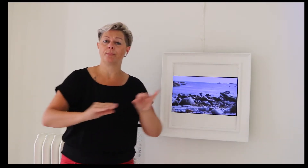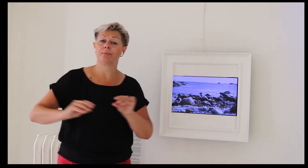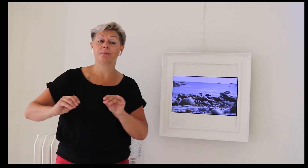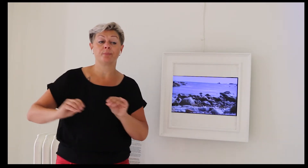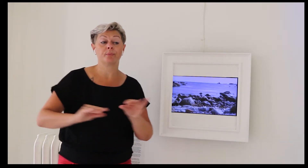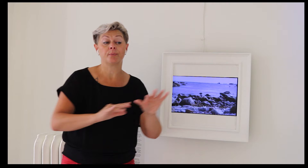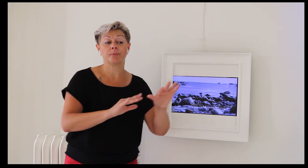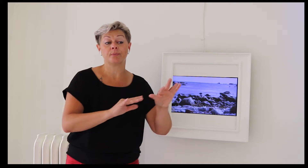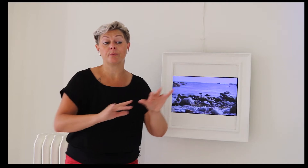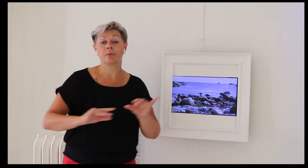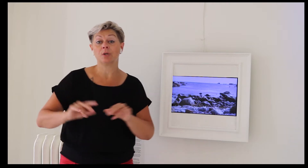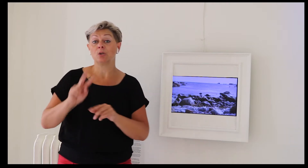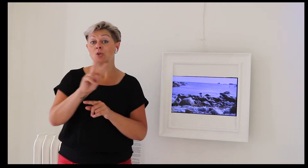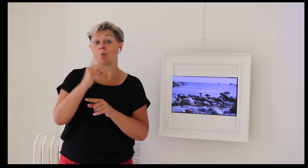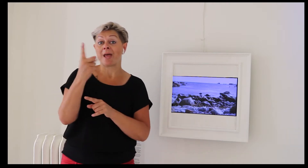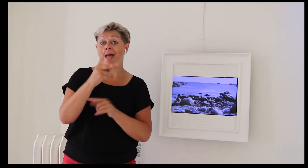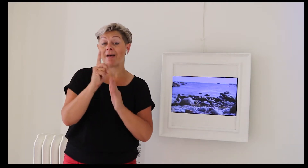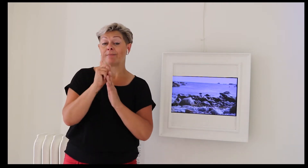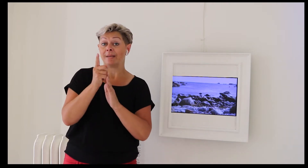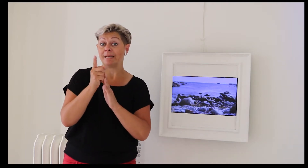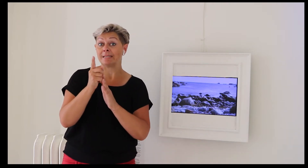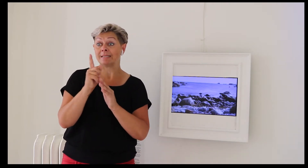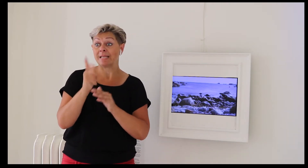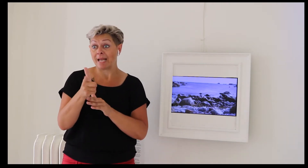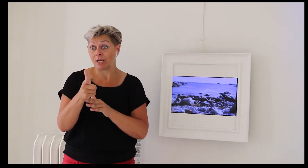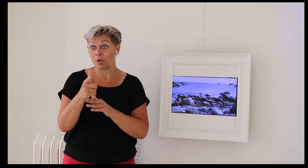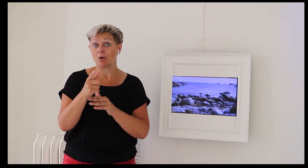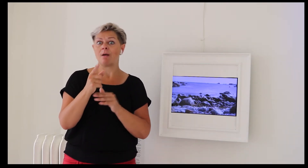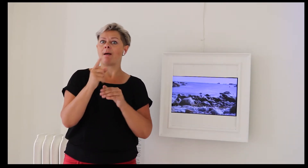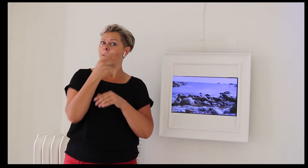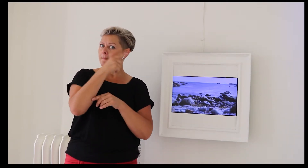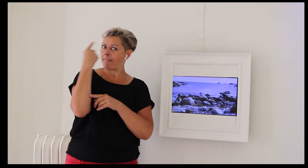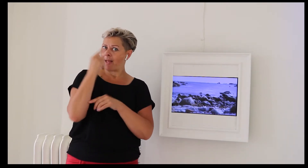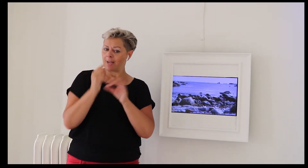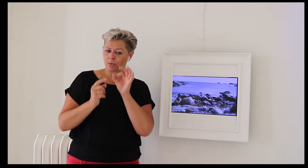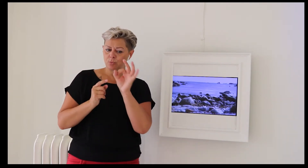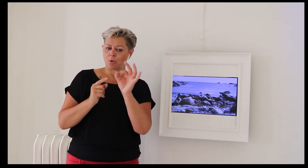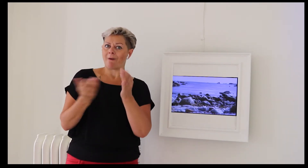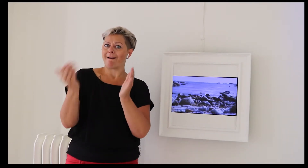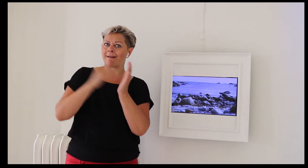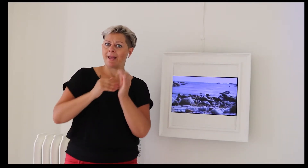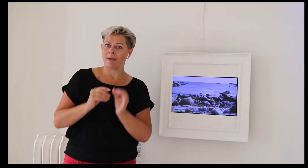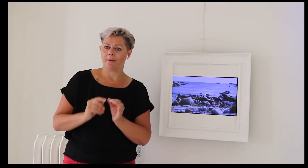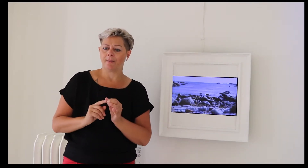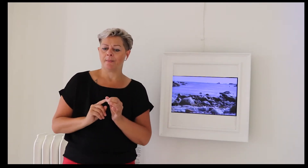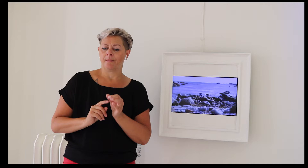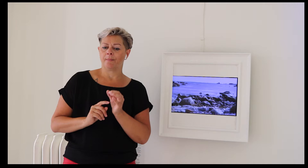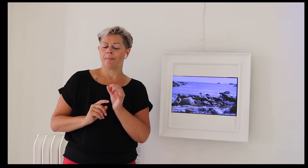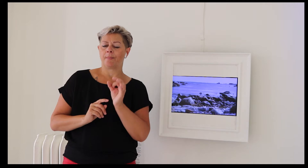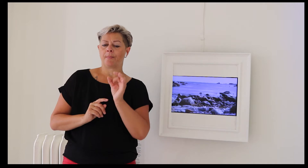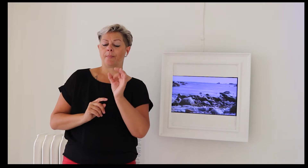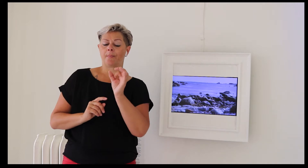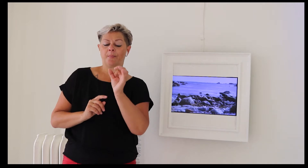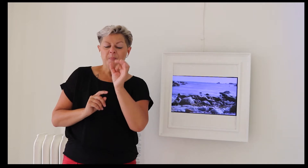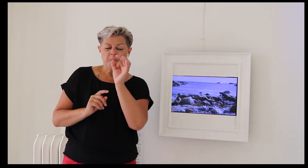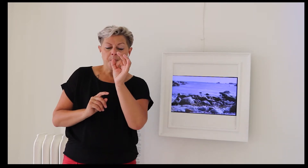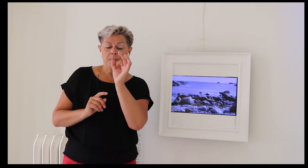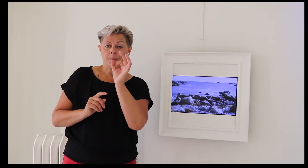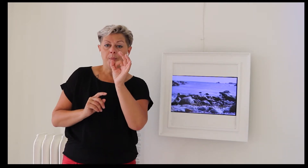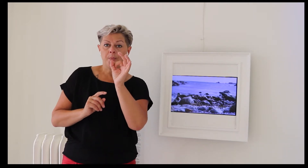After about 2.5 minutes, a new black circle appears, again emerging slowly and subtly. This black spot is